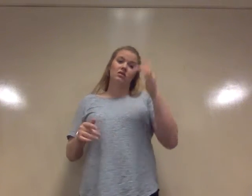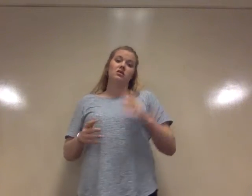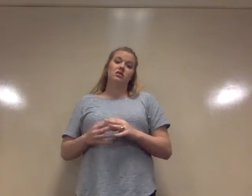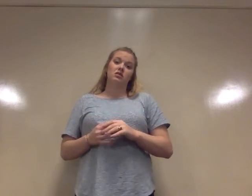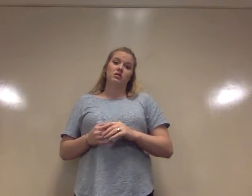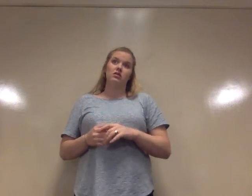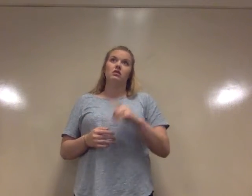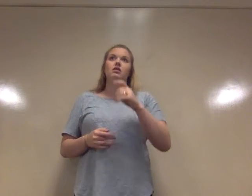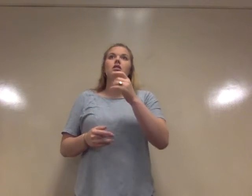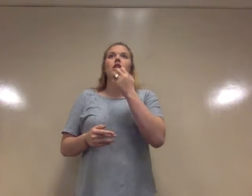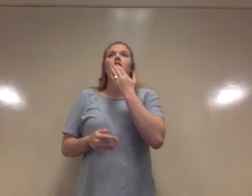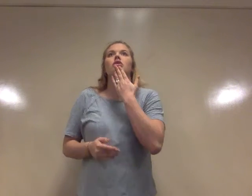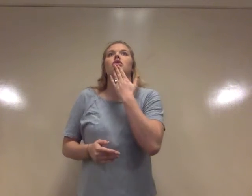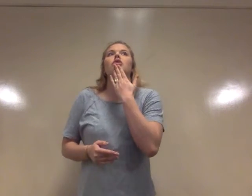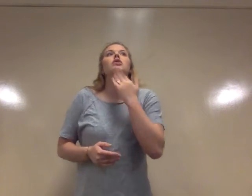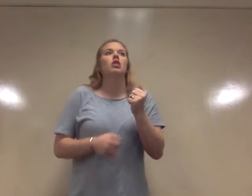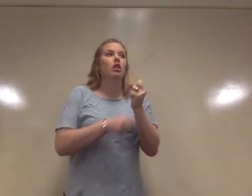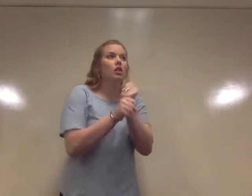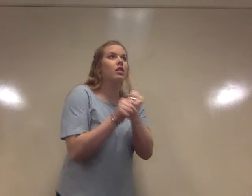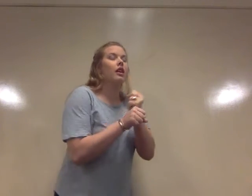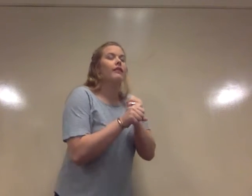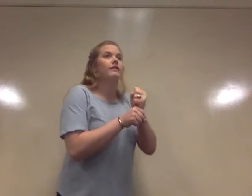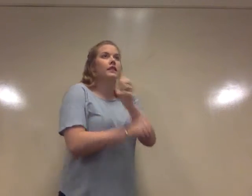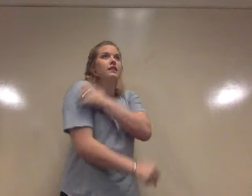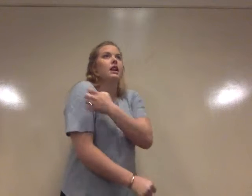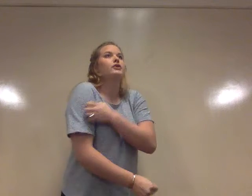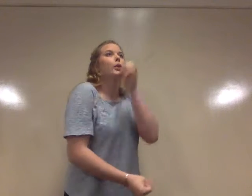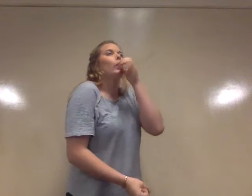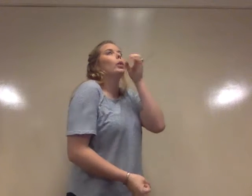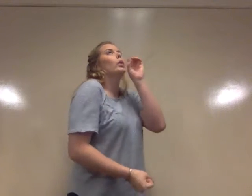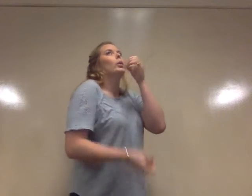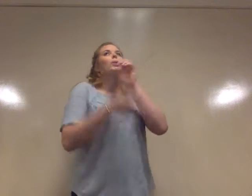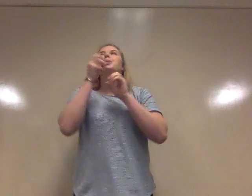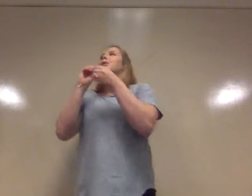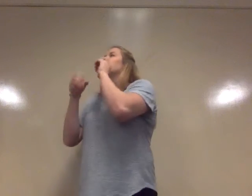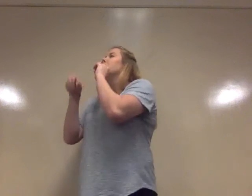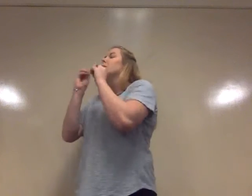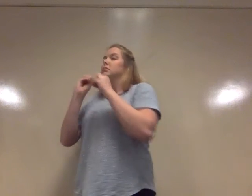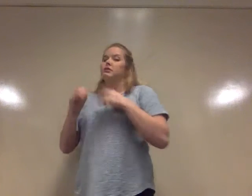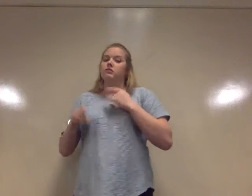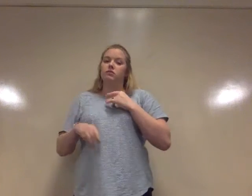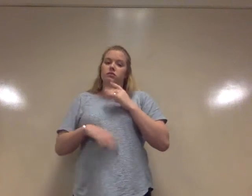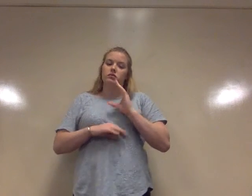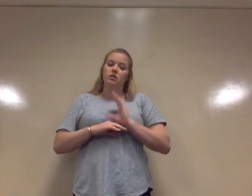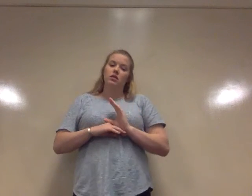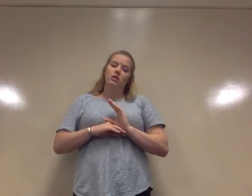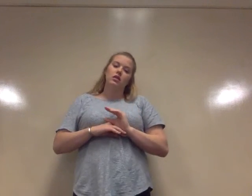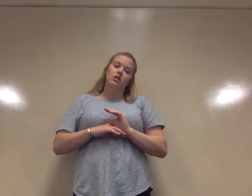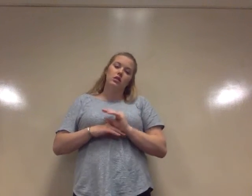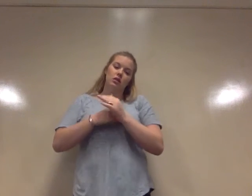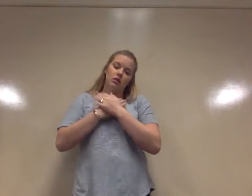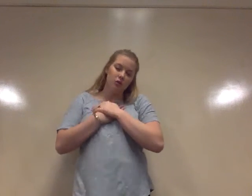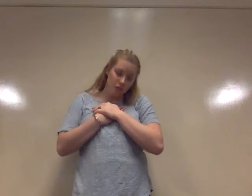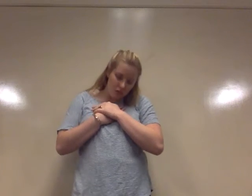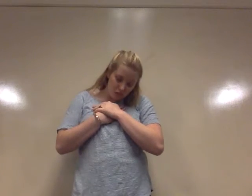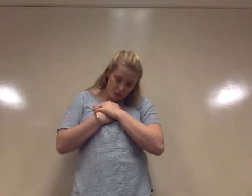by sugar, coffee, and energy drinks that we've masked our chronic fatigue. But could there be a single solution to